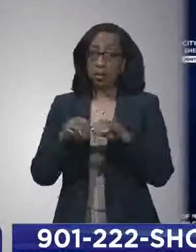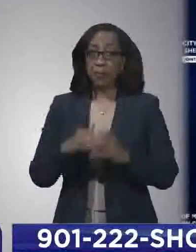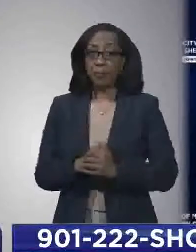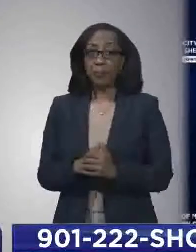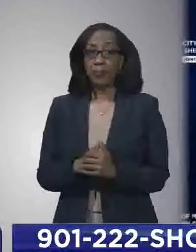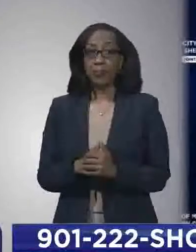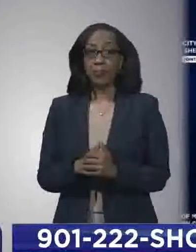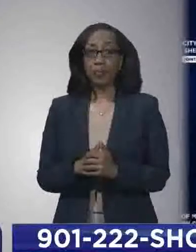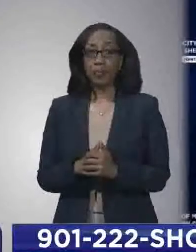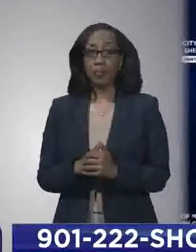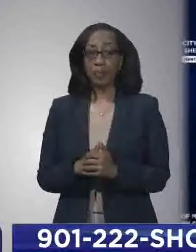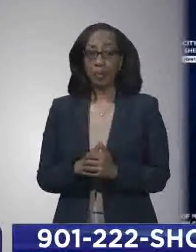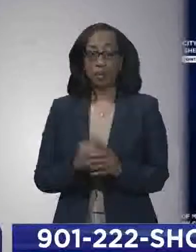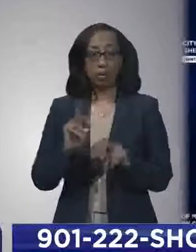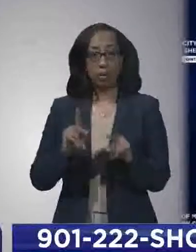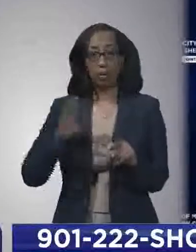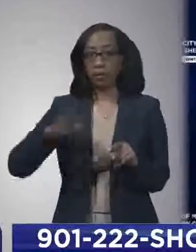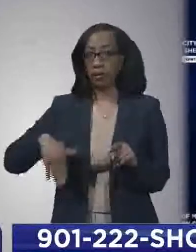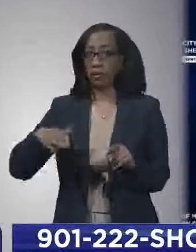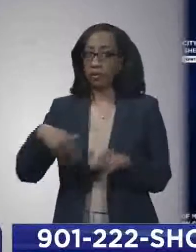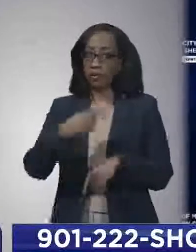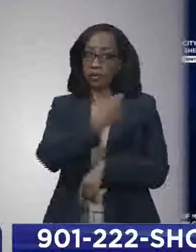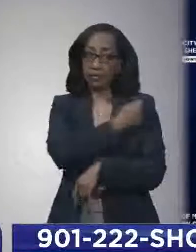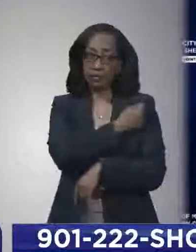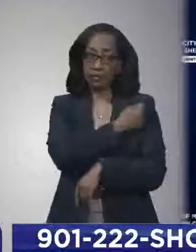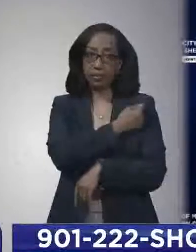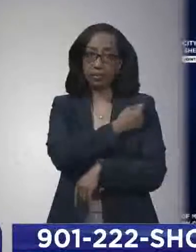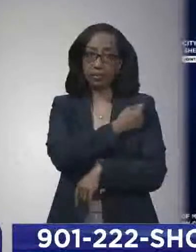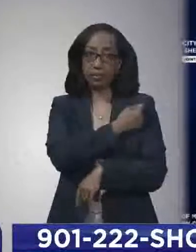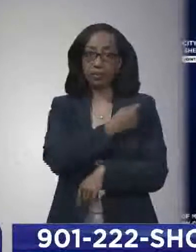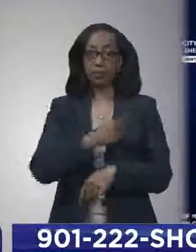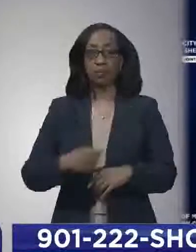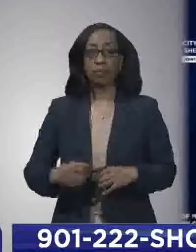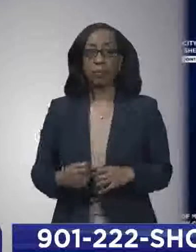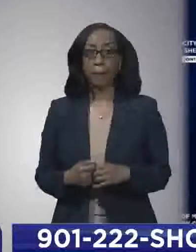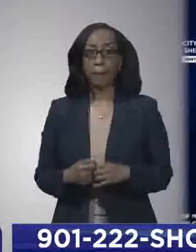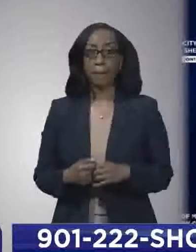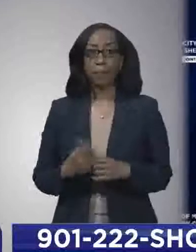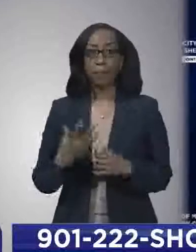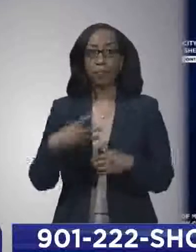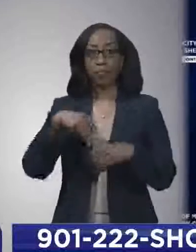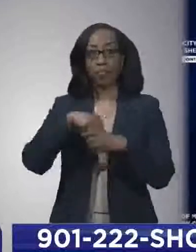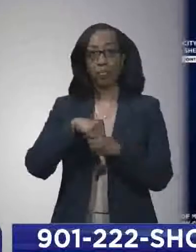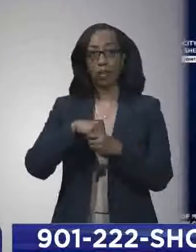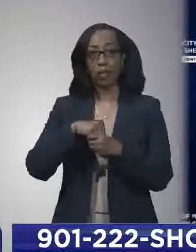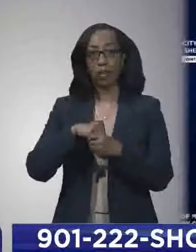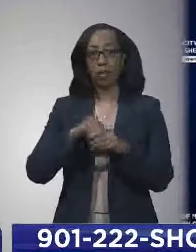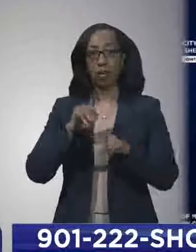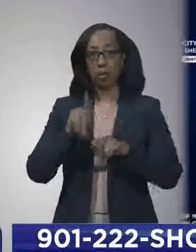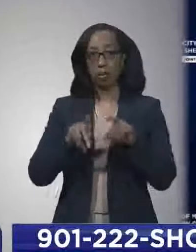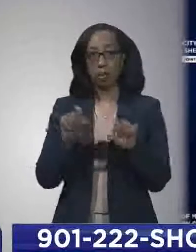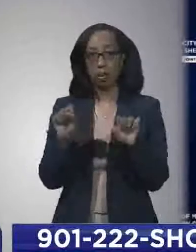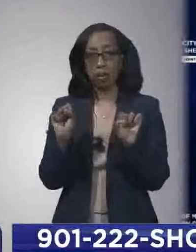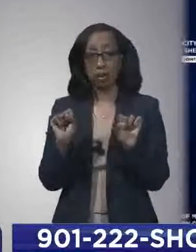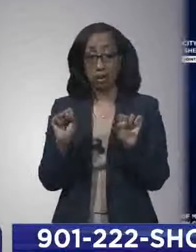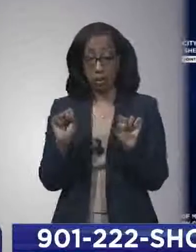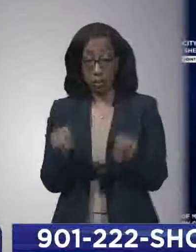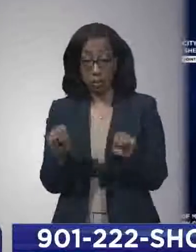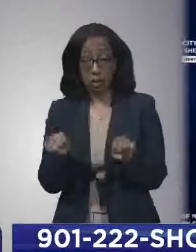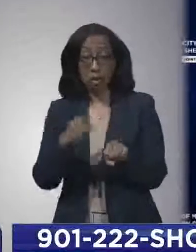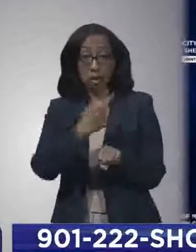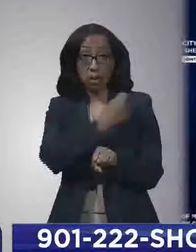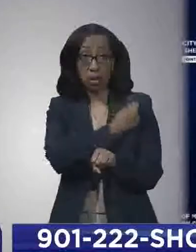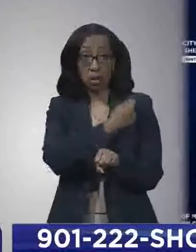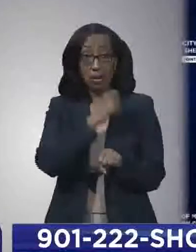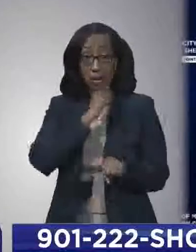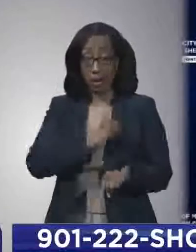our unvaccinated population here in our area, which includes those who have had the ability to be vaccinated, so those that